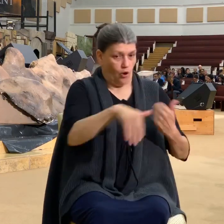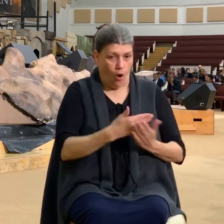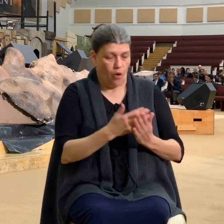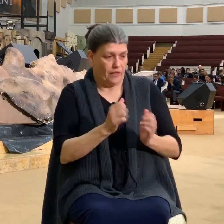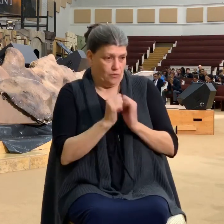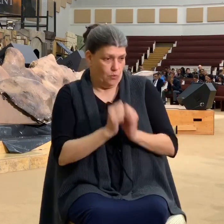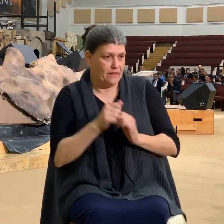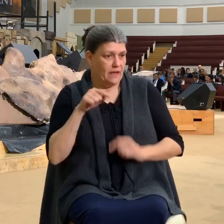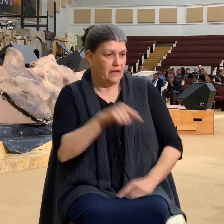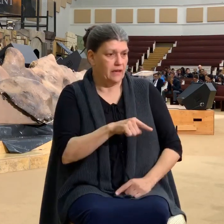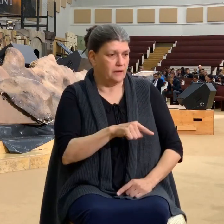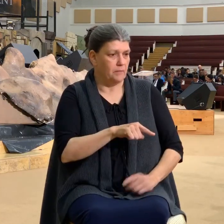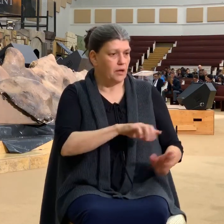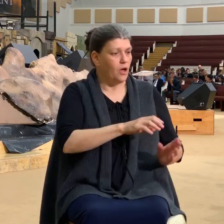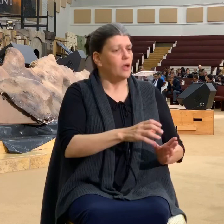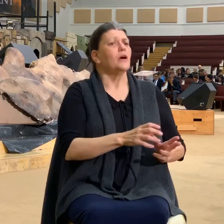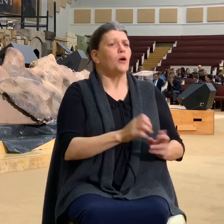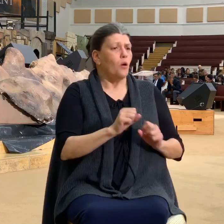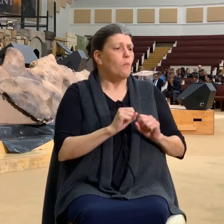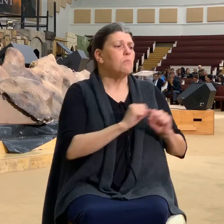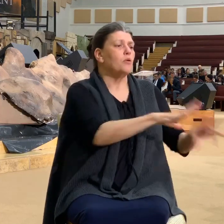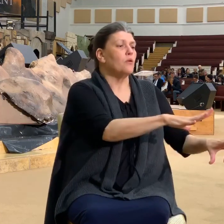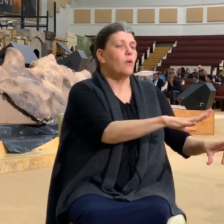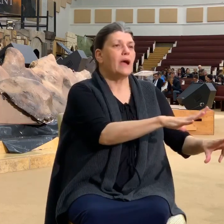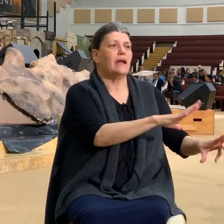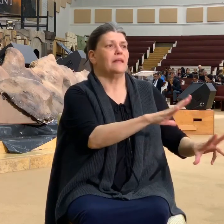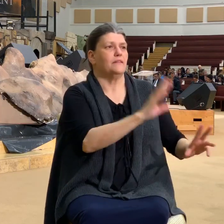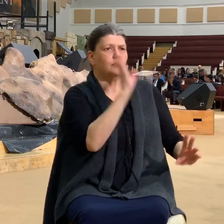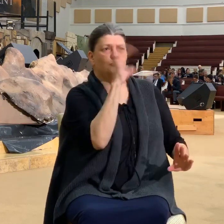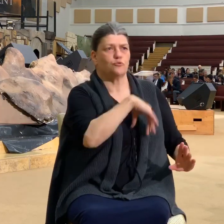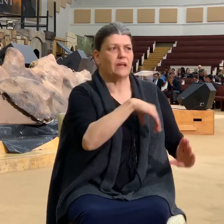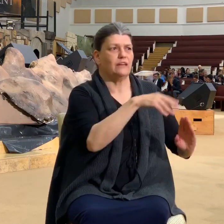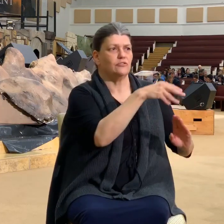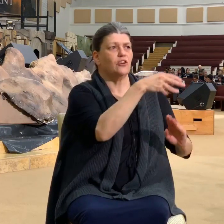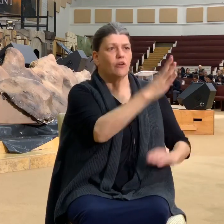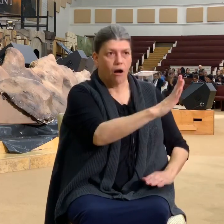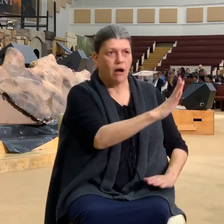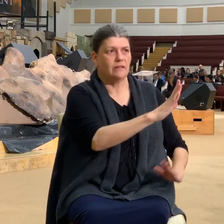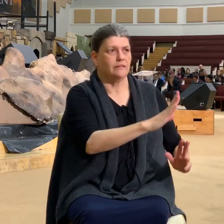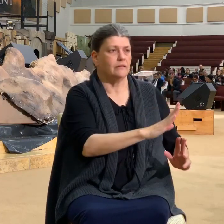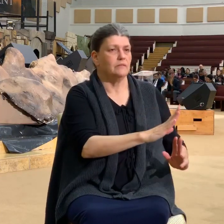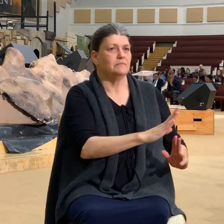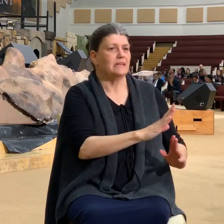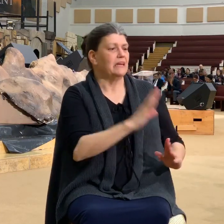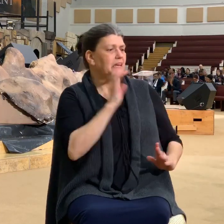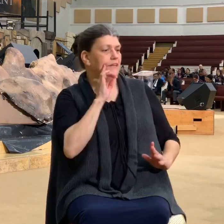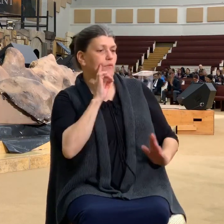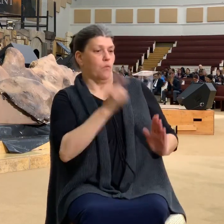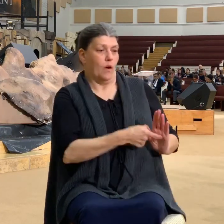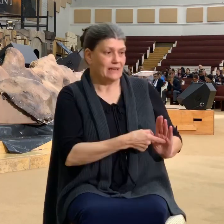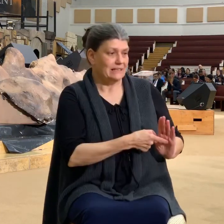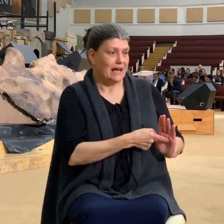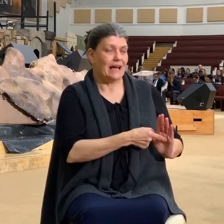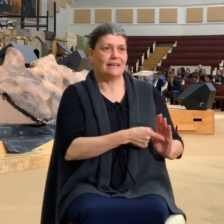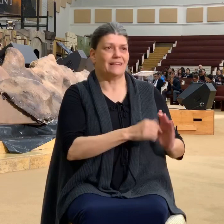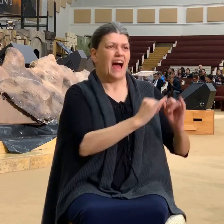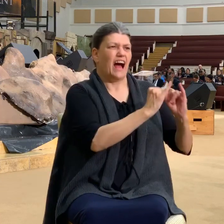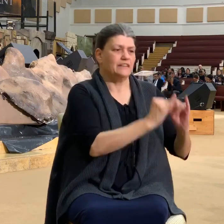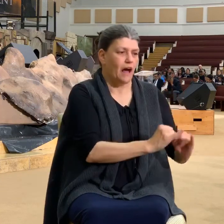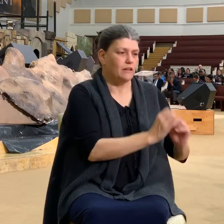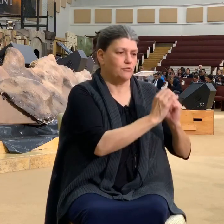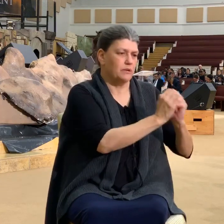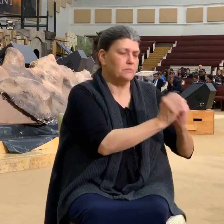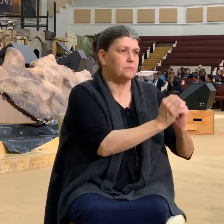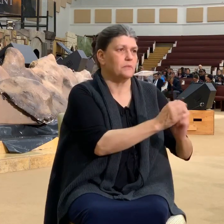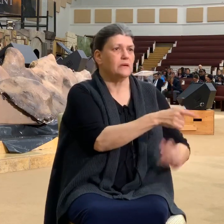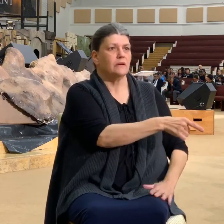put away the strange gods." So he's recognized there's idolatry in his home. "That are among